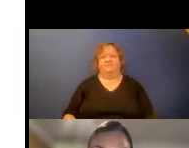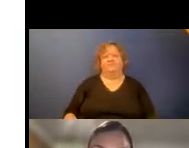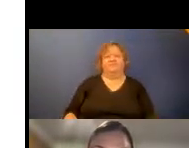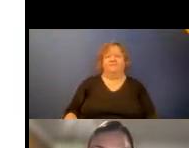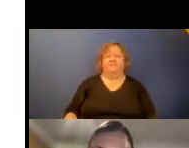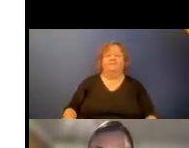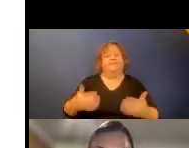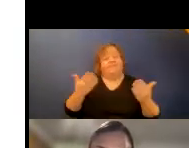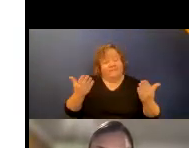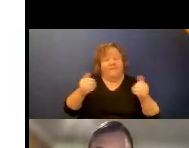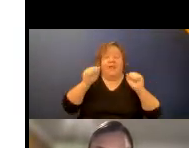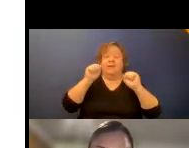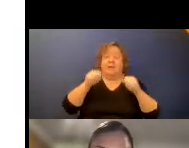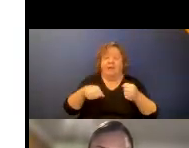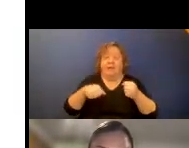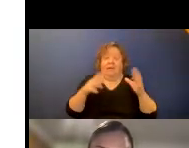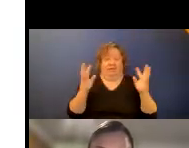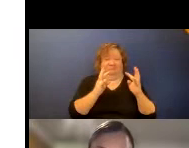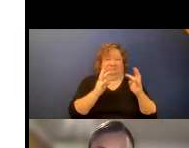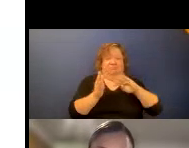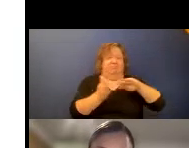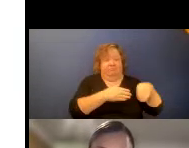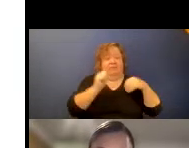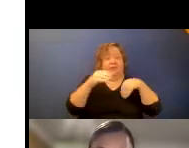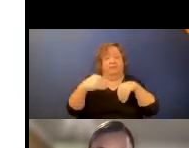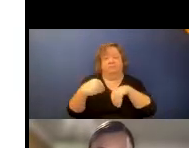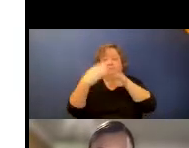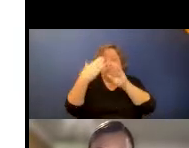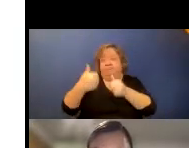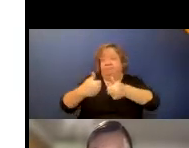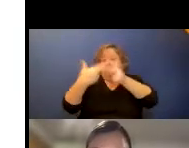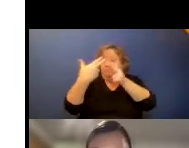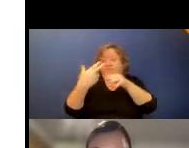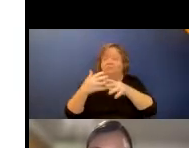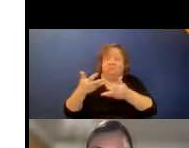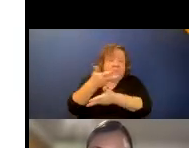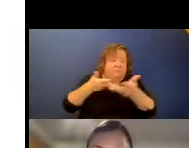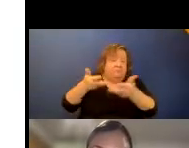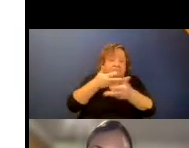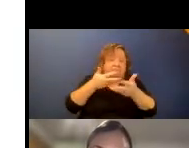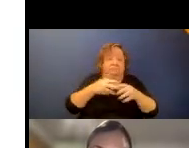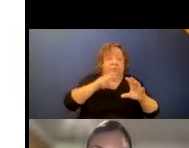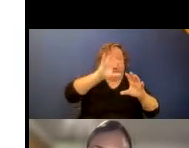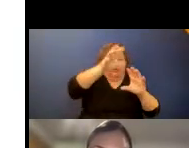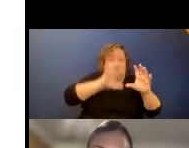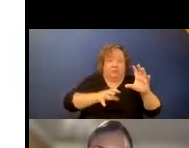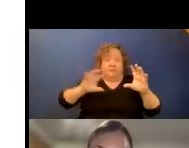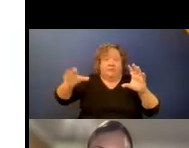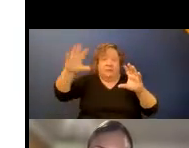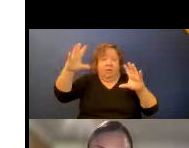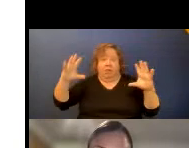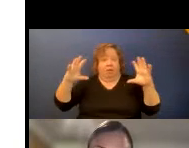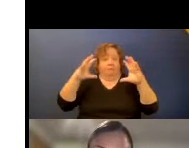have a global workshop altogether. We'll supplement this as well with some semi-structured interviews with a